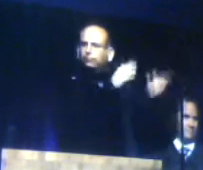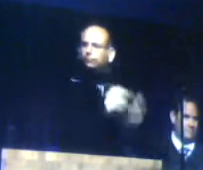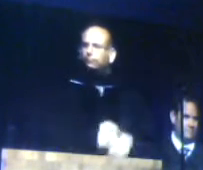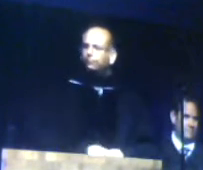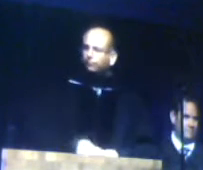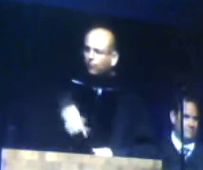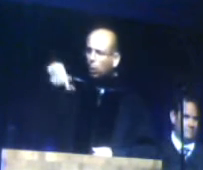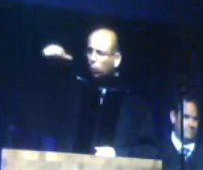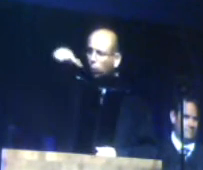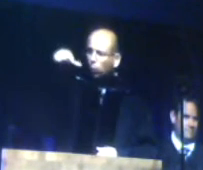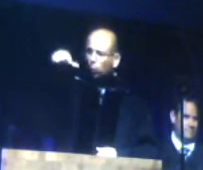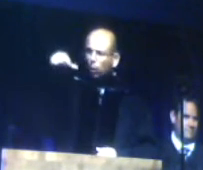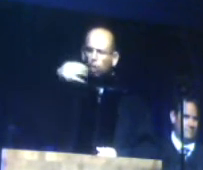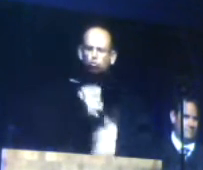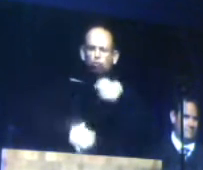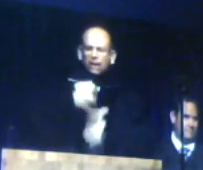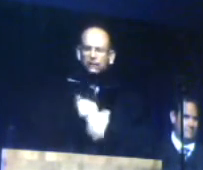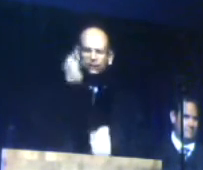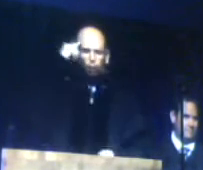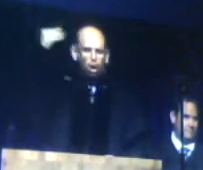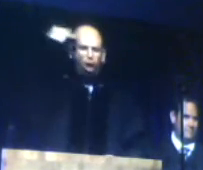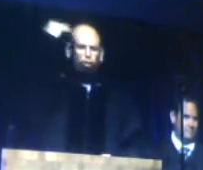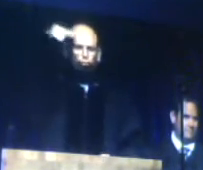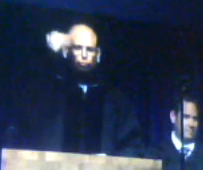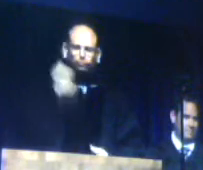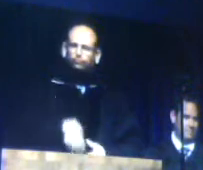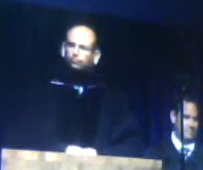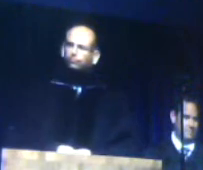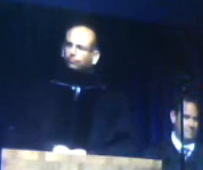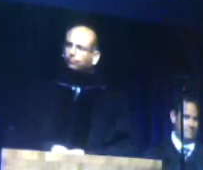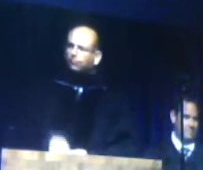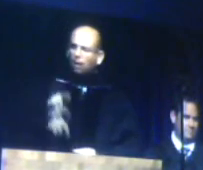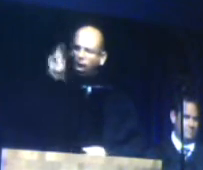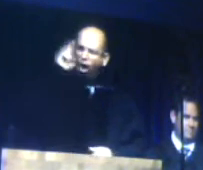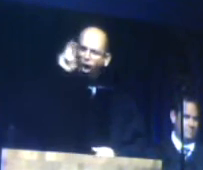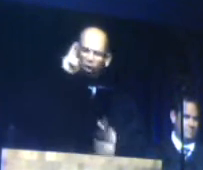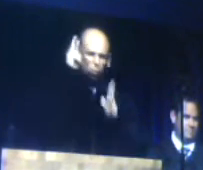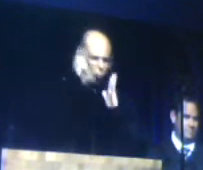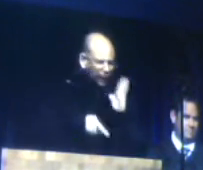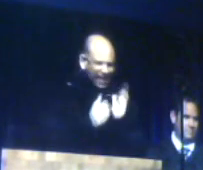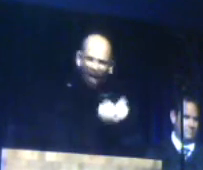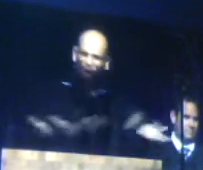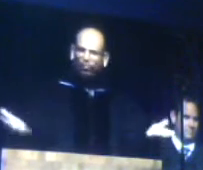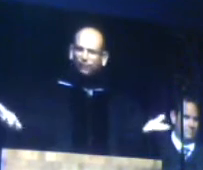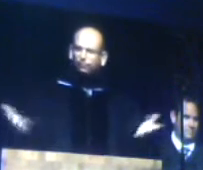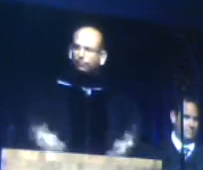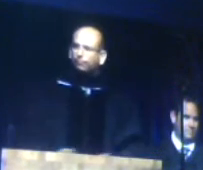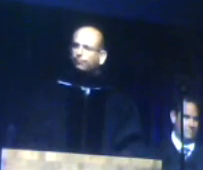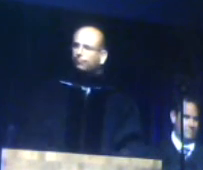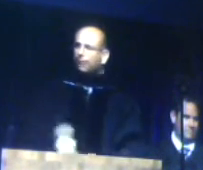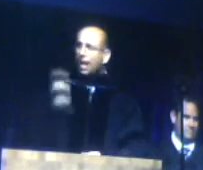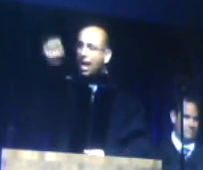Persevere. Break through those barriers. Q. Quest for knowledge. R. Research